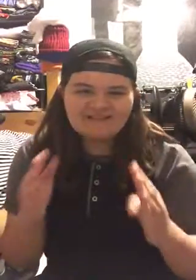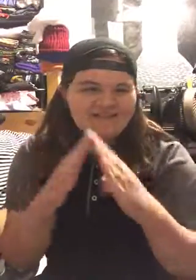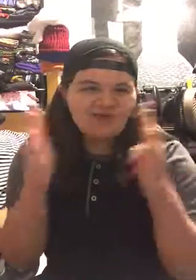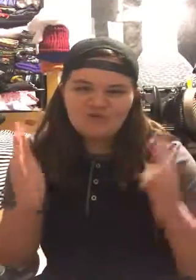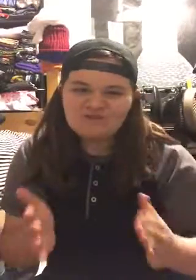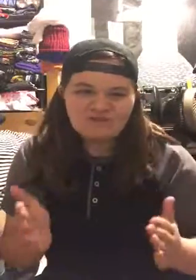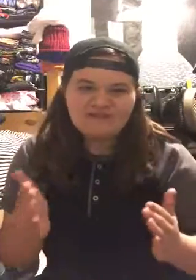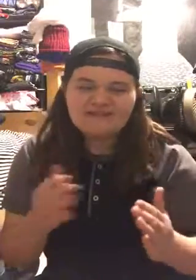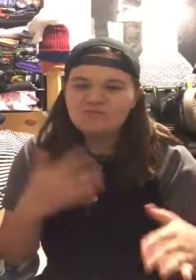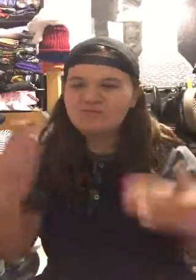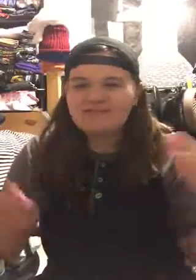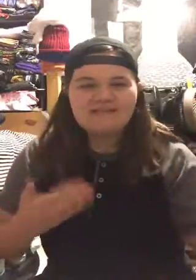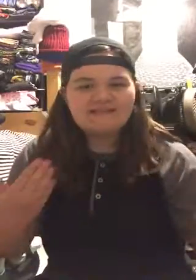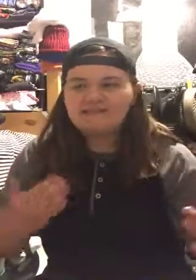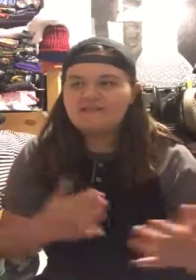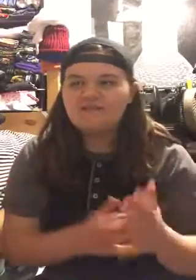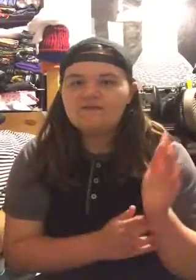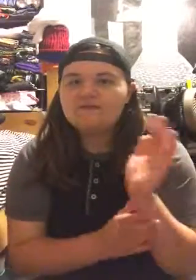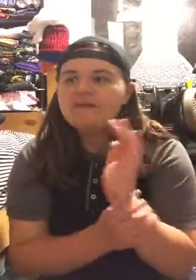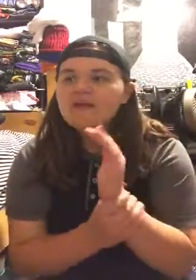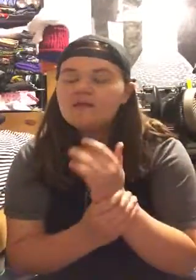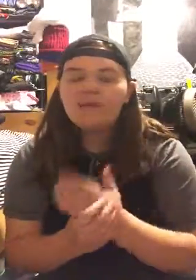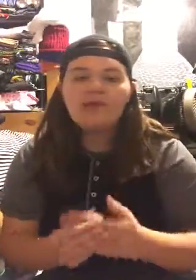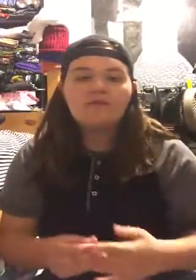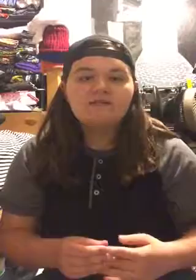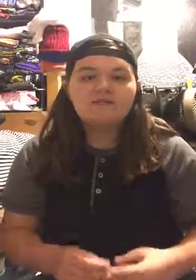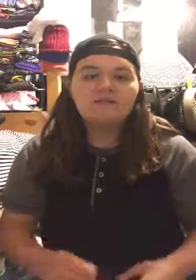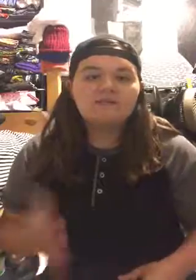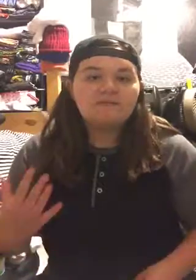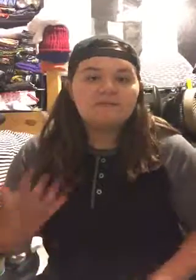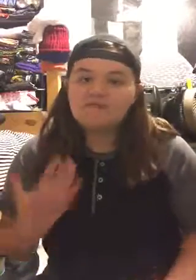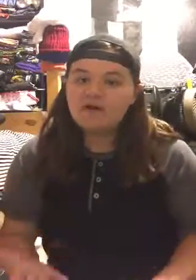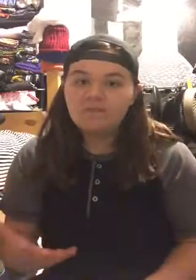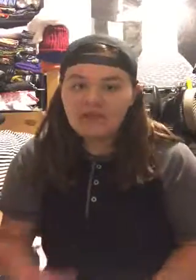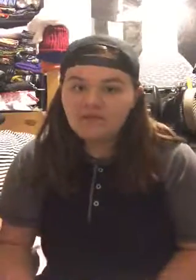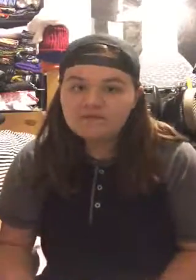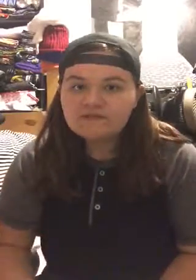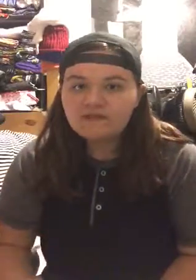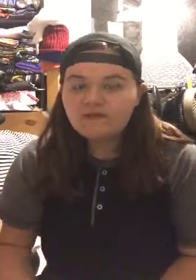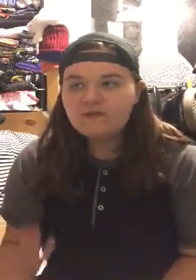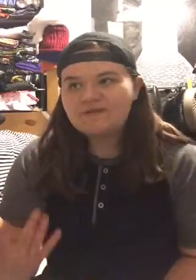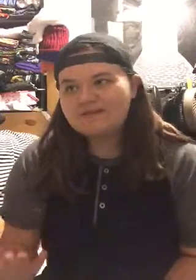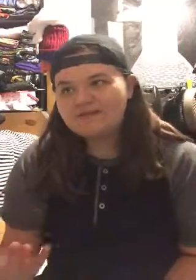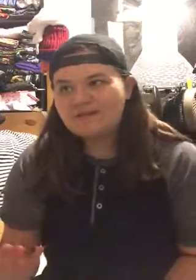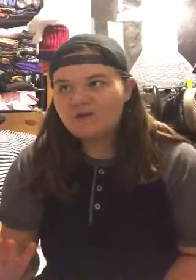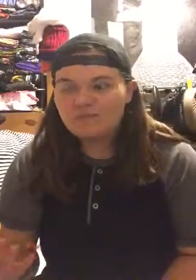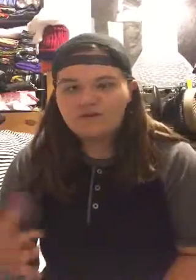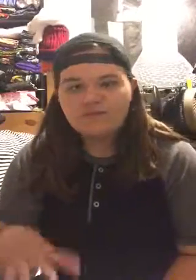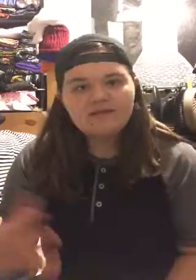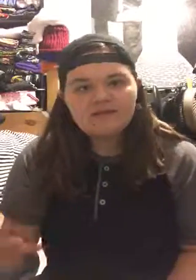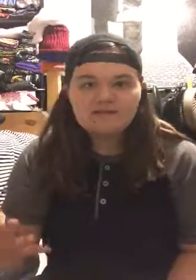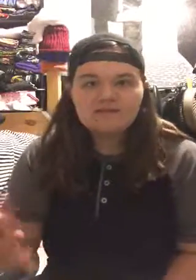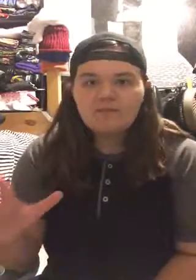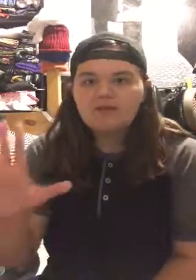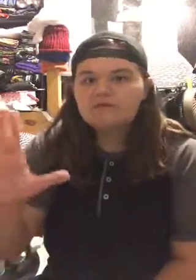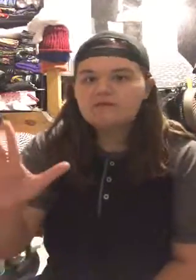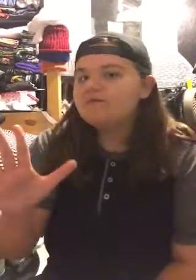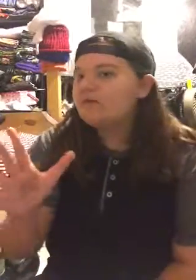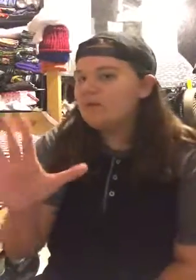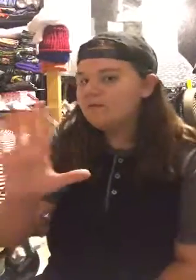that's house. So that's really easy to confuse. The way I would do it would be farmhouse, which is kind of weird, but that's how they say barn. So farm